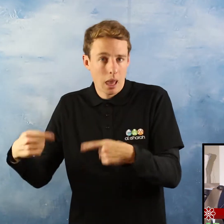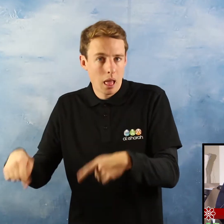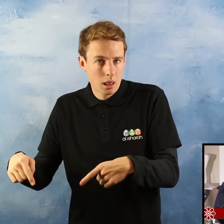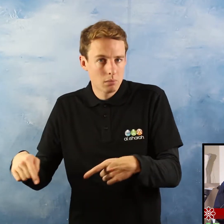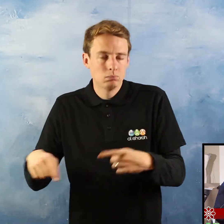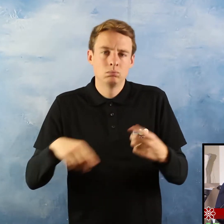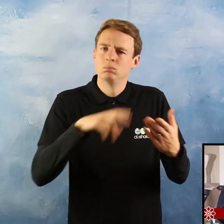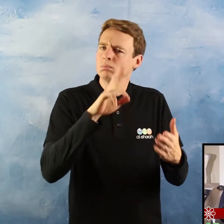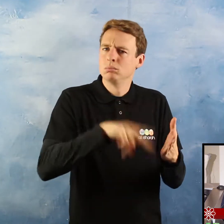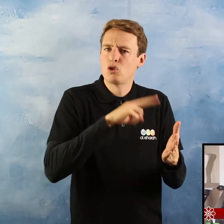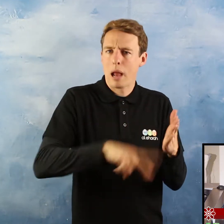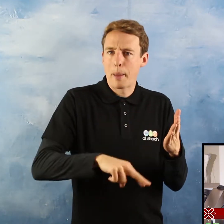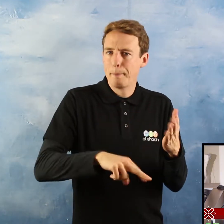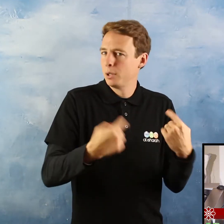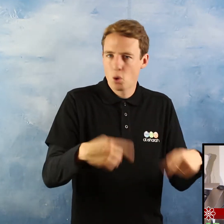in Islam